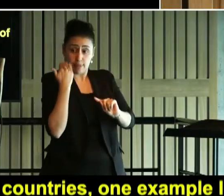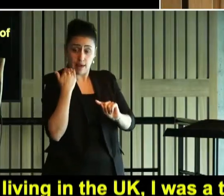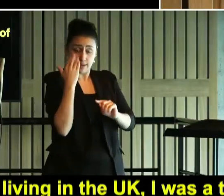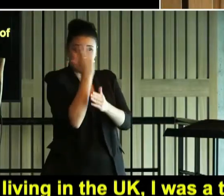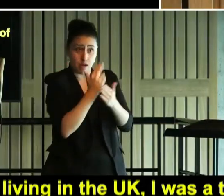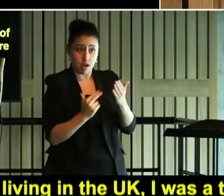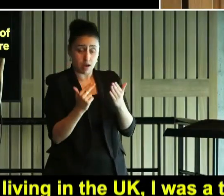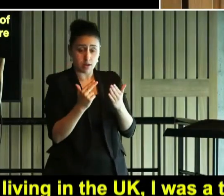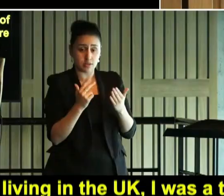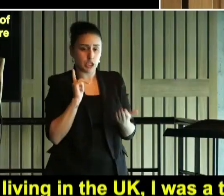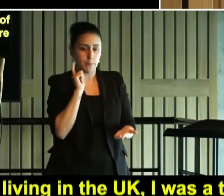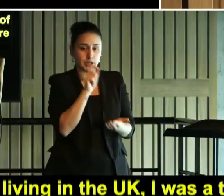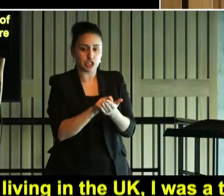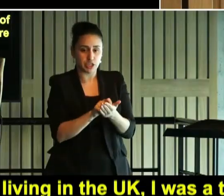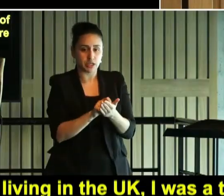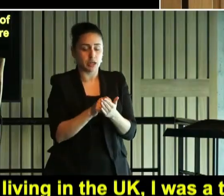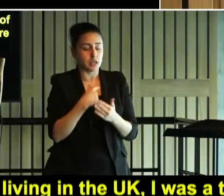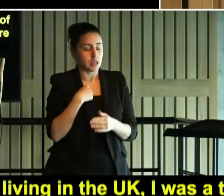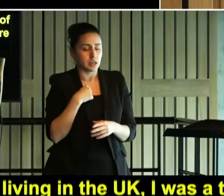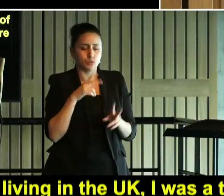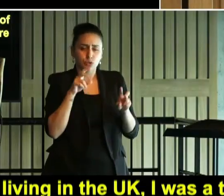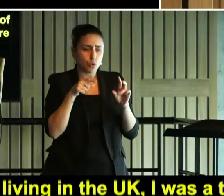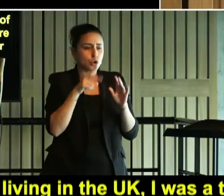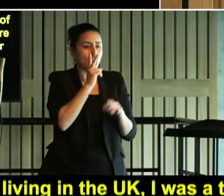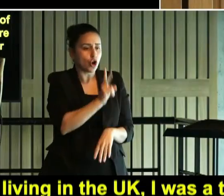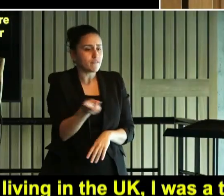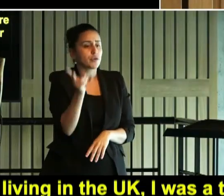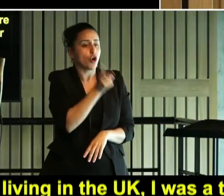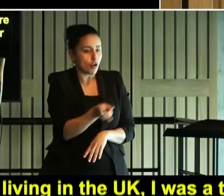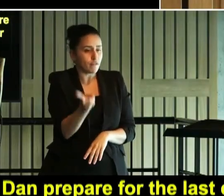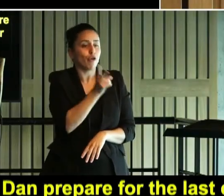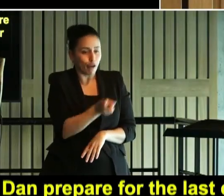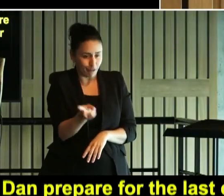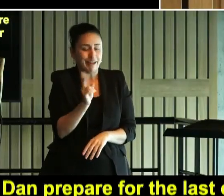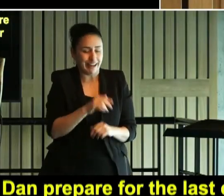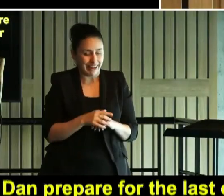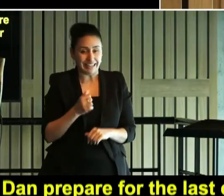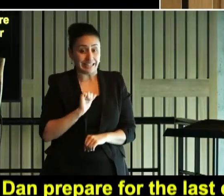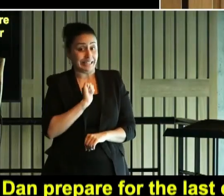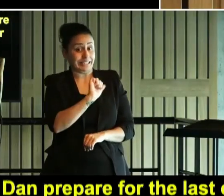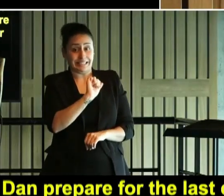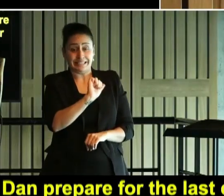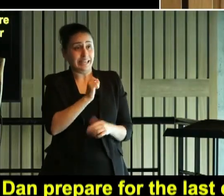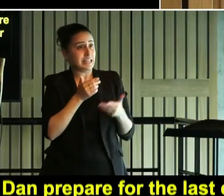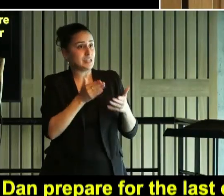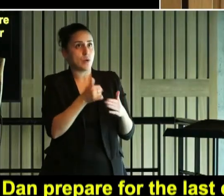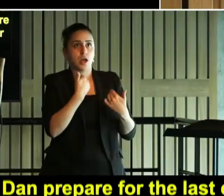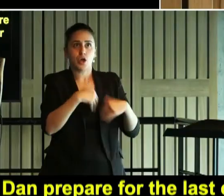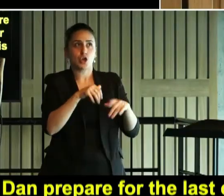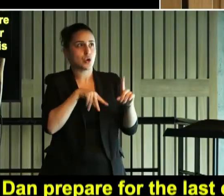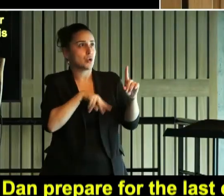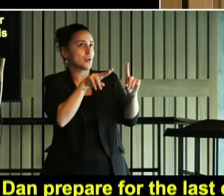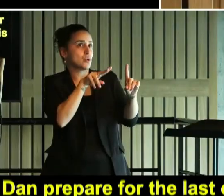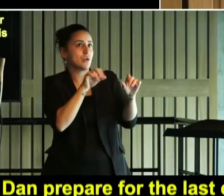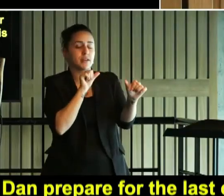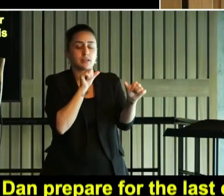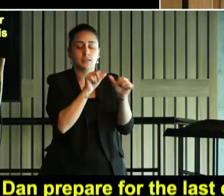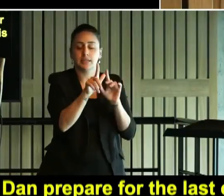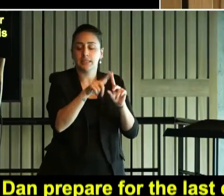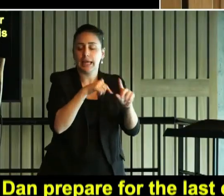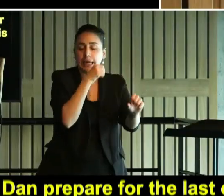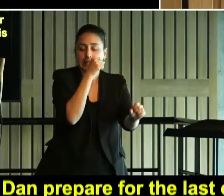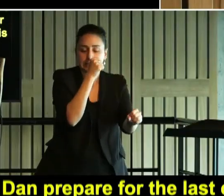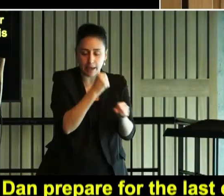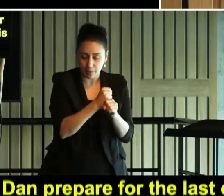over again. And I will say that Dan is a fantastic example of someone who goes into a space and who